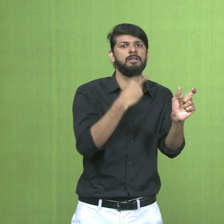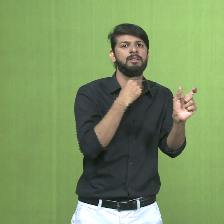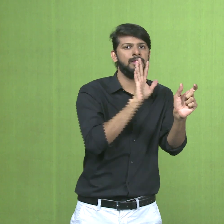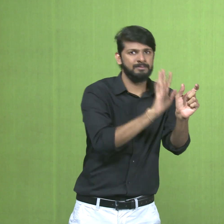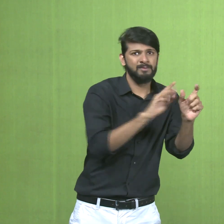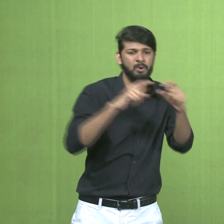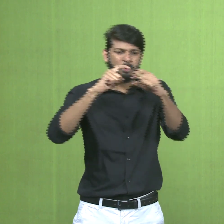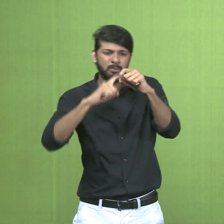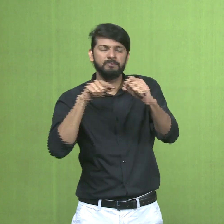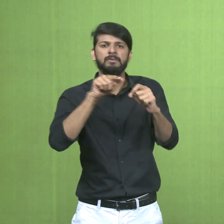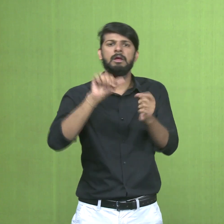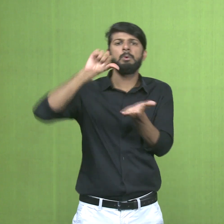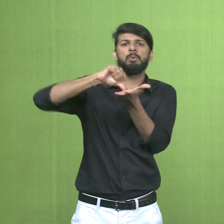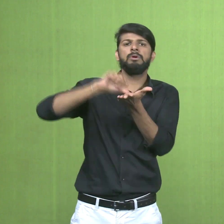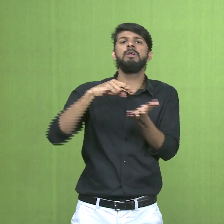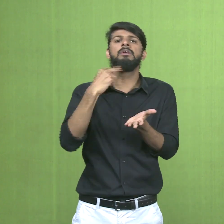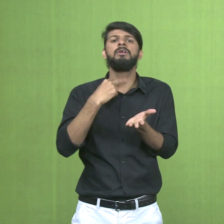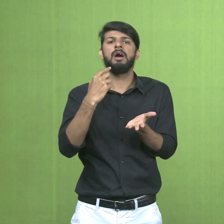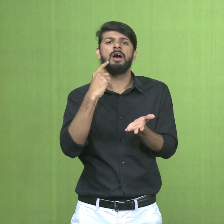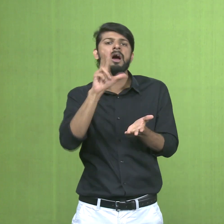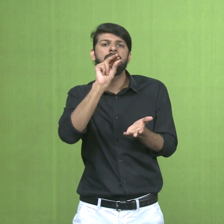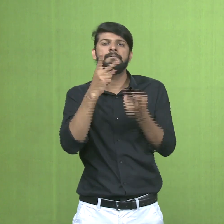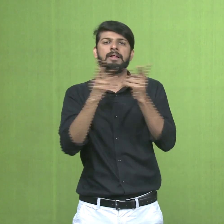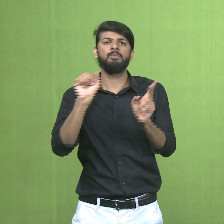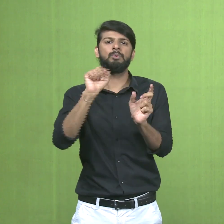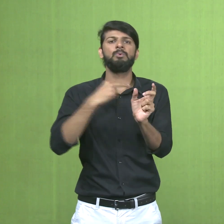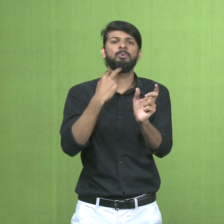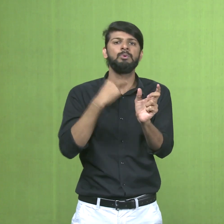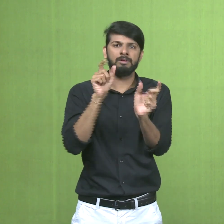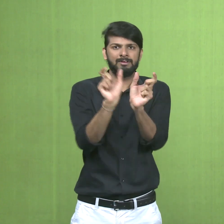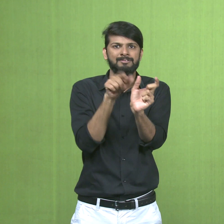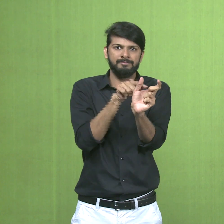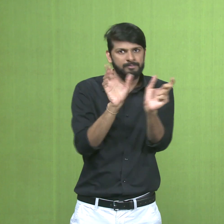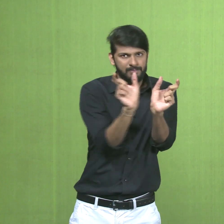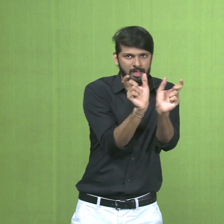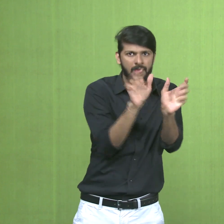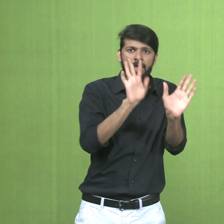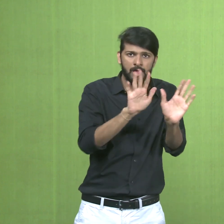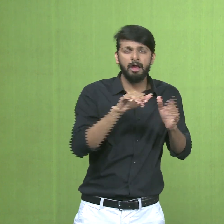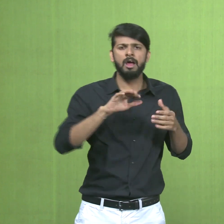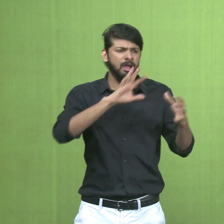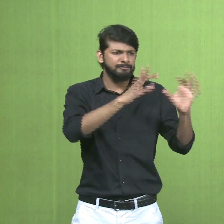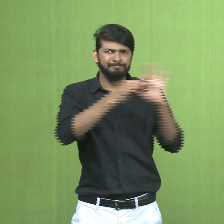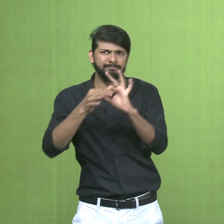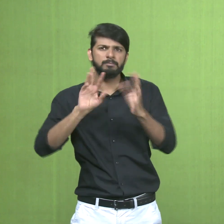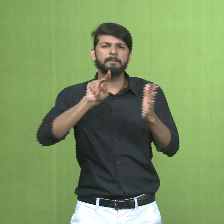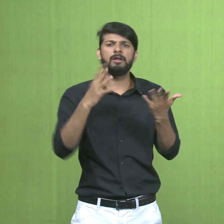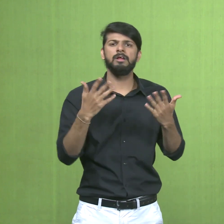So, K, kalam, is more the Indian way of saying it, and kalam with the Q, kalam or